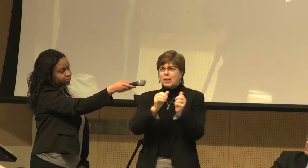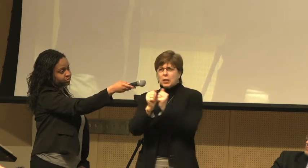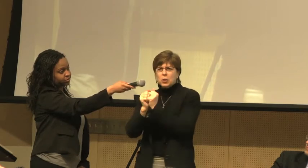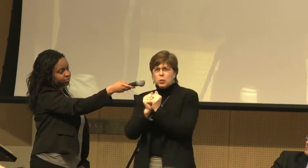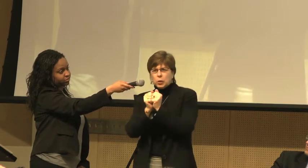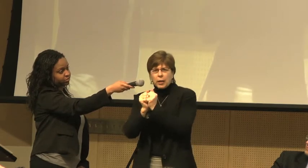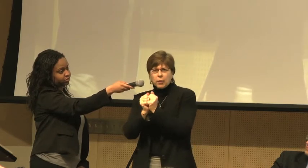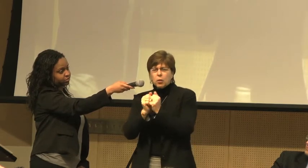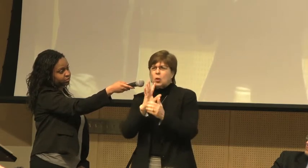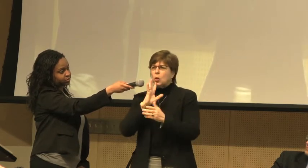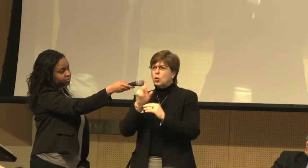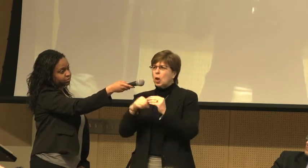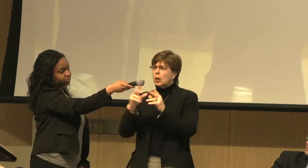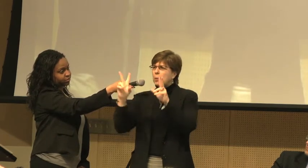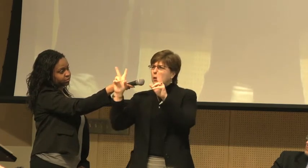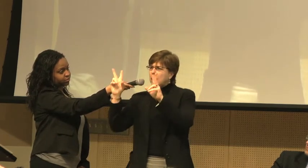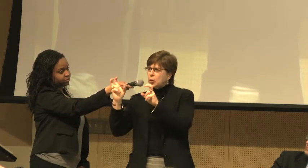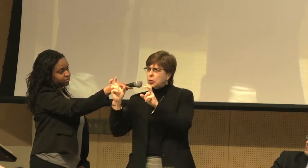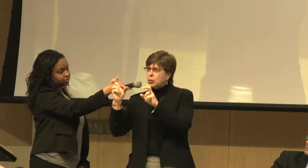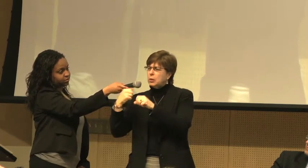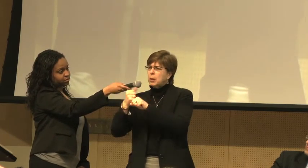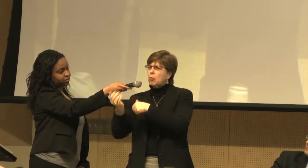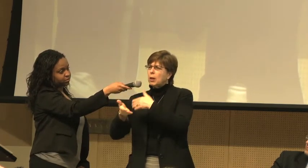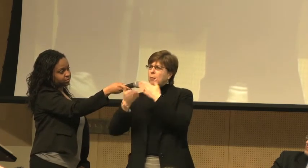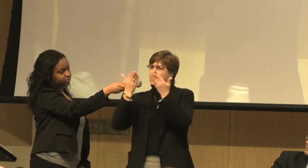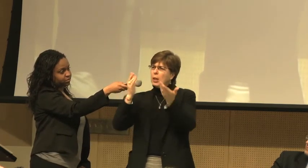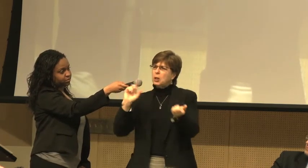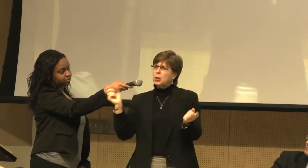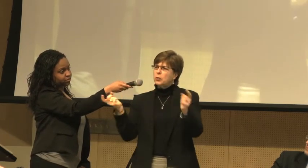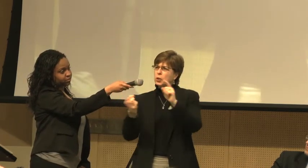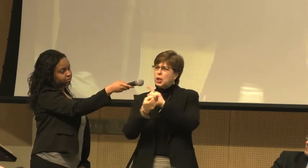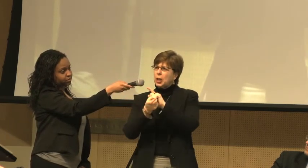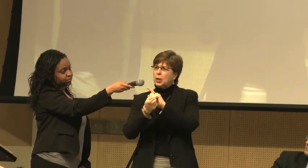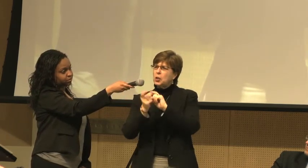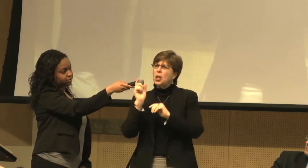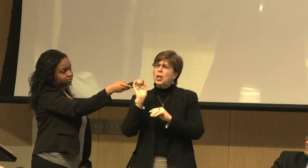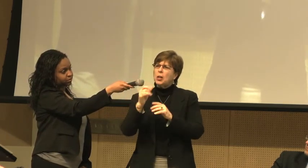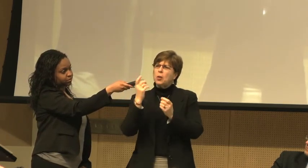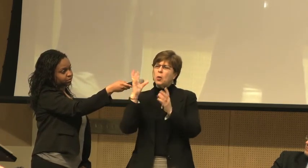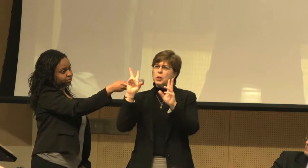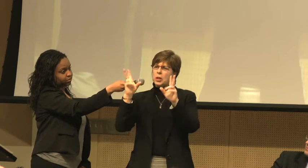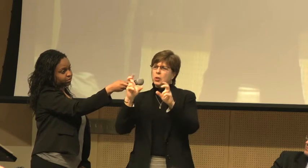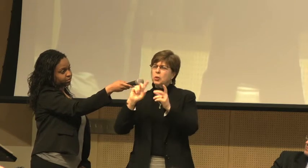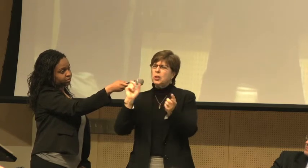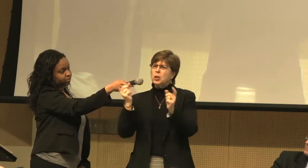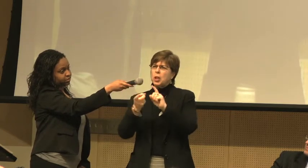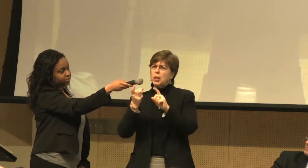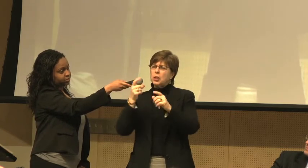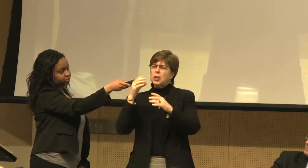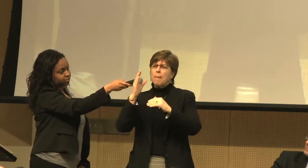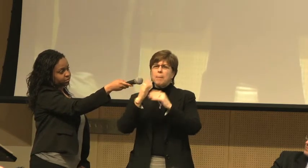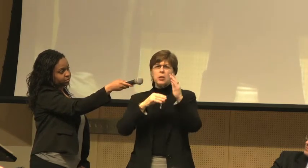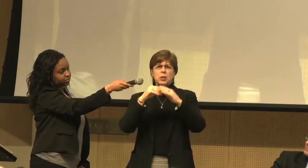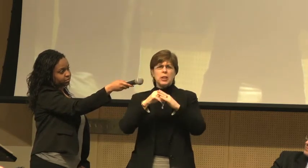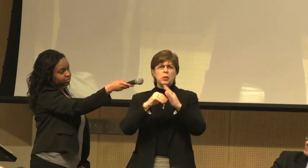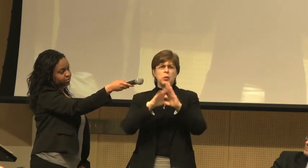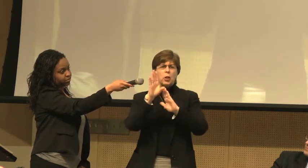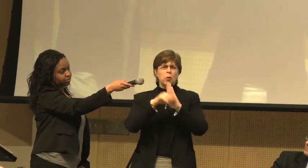faculty together who talk about issues, make recommendations for change, and know that issues can give that direction to the